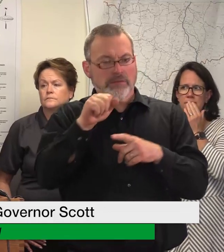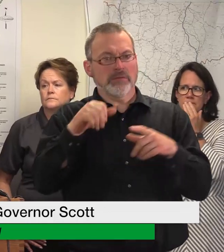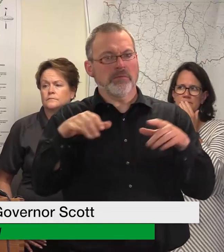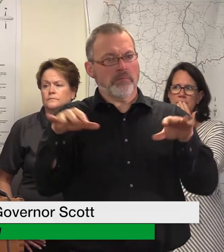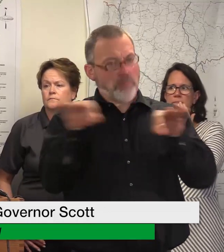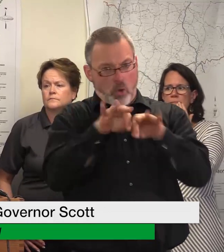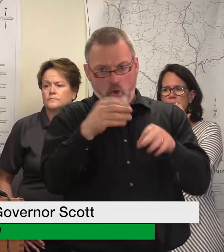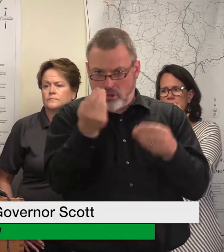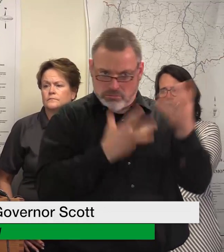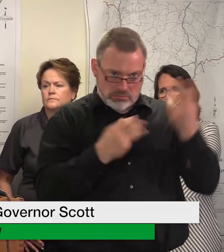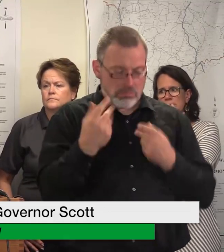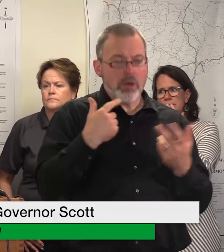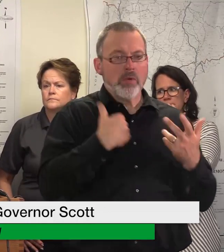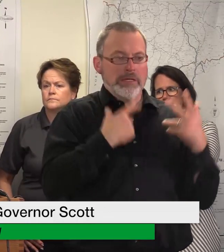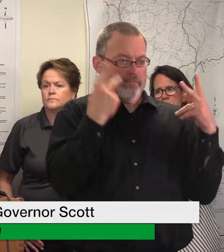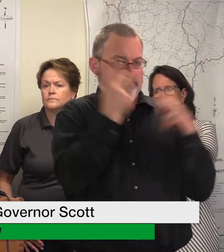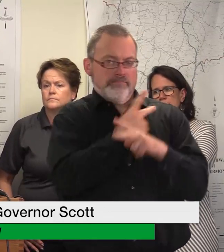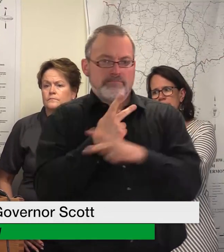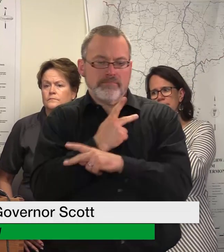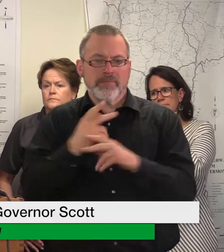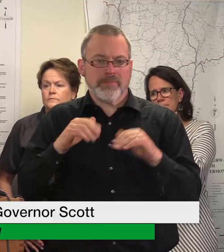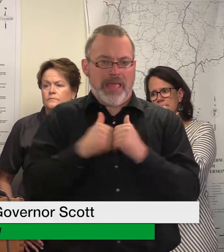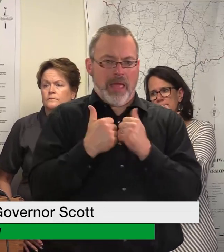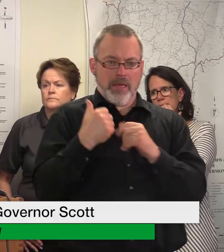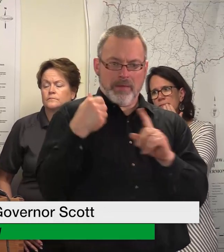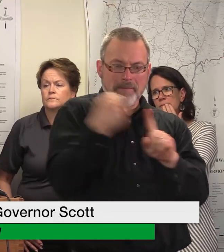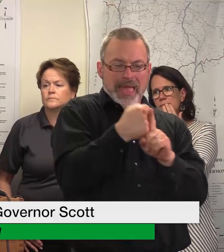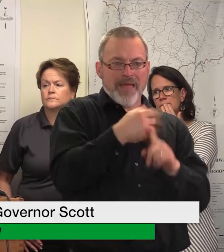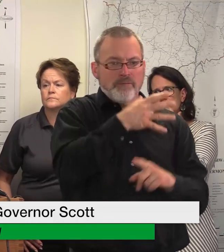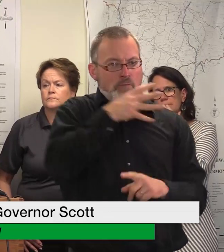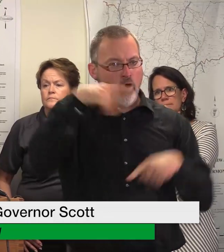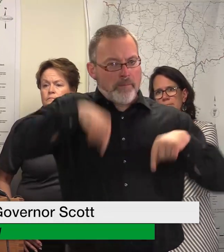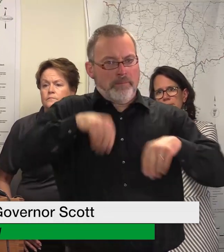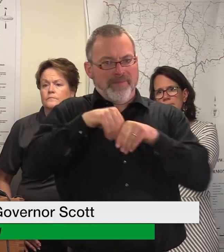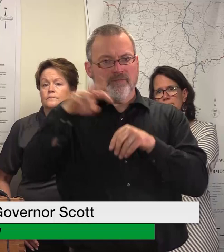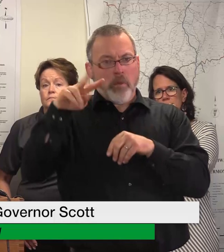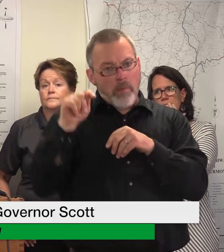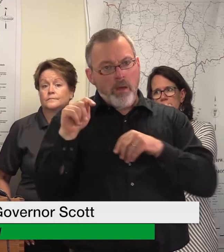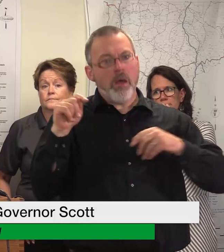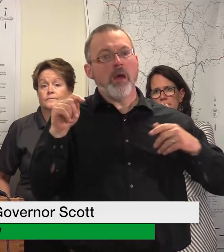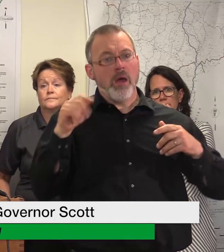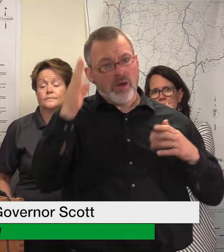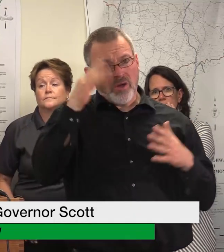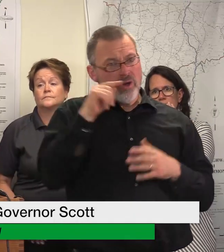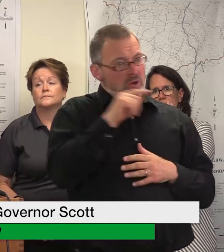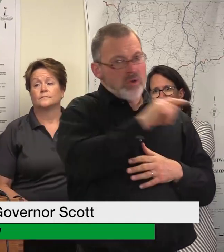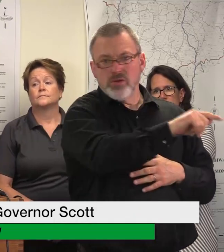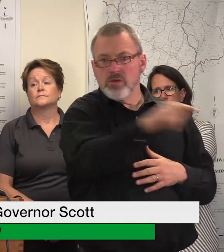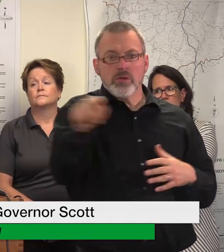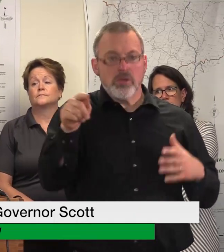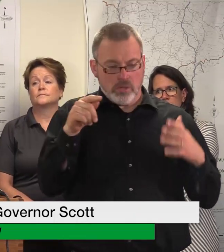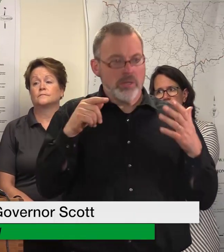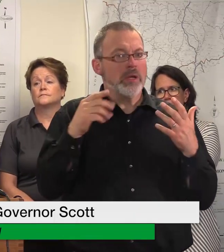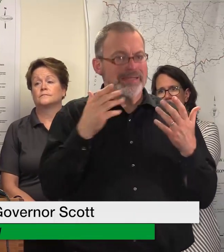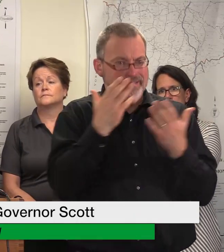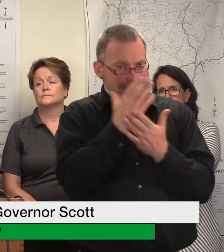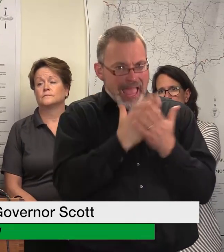which actually my farm still needs to do, because farms are still trying to get the crops they can from the weakened